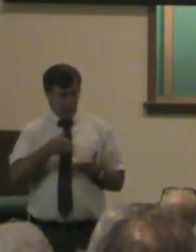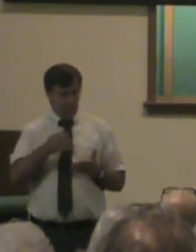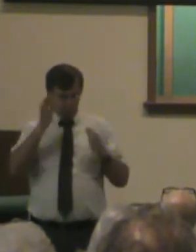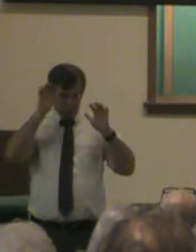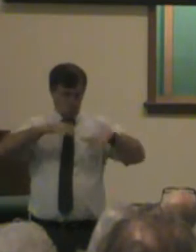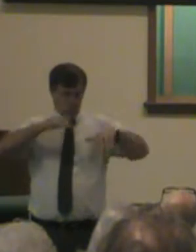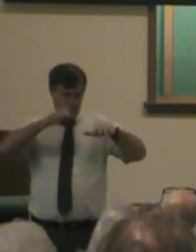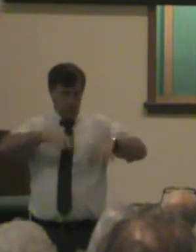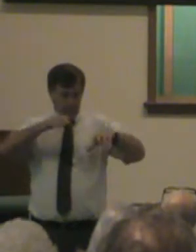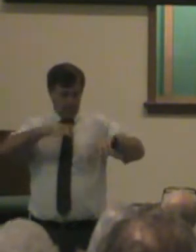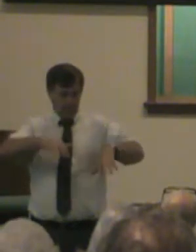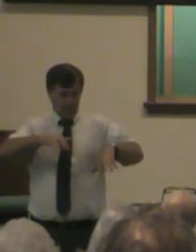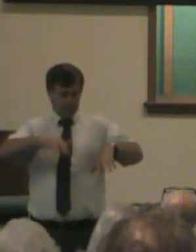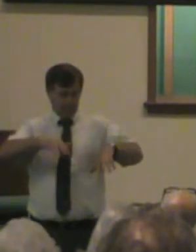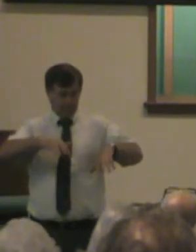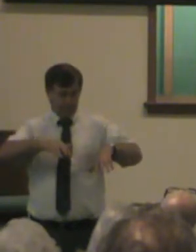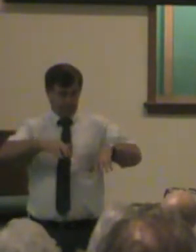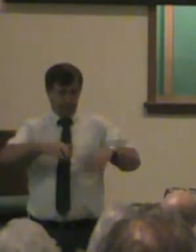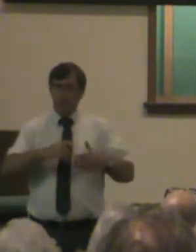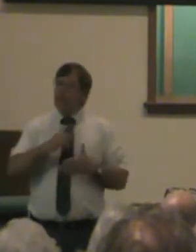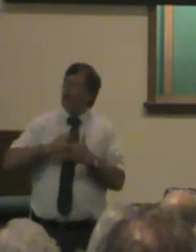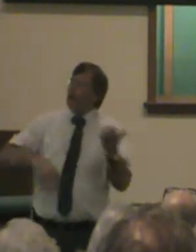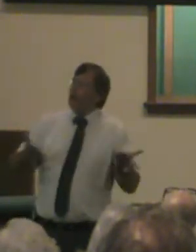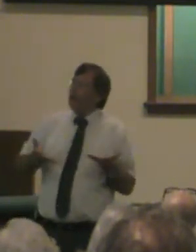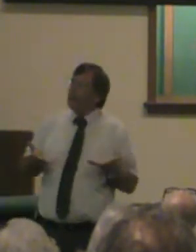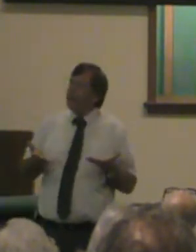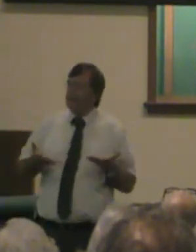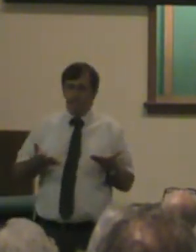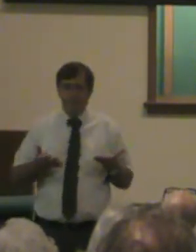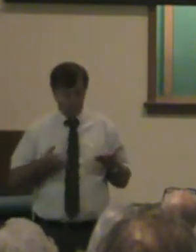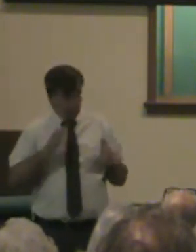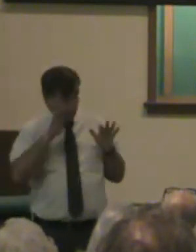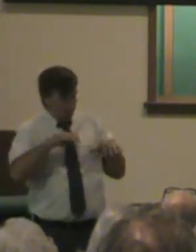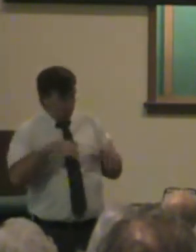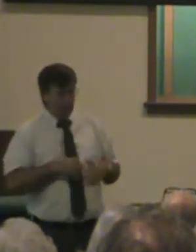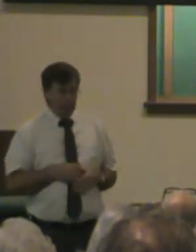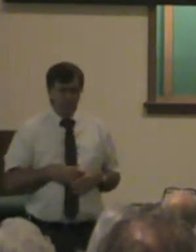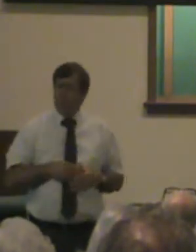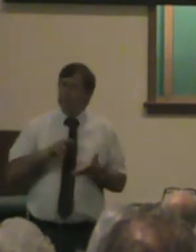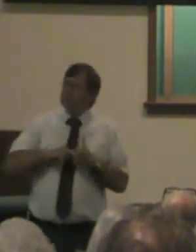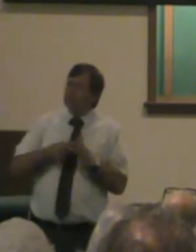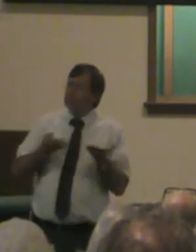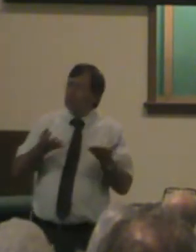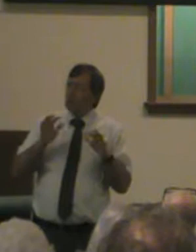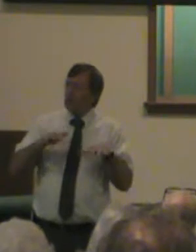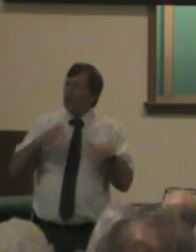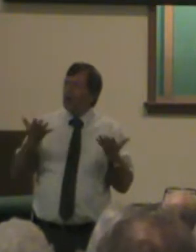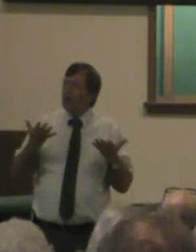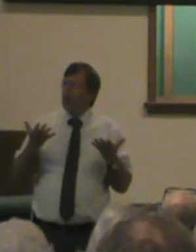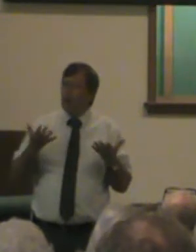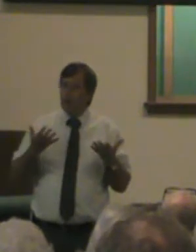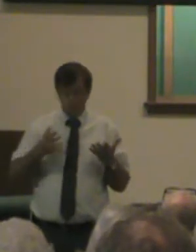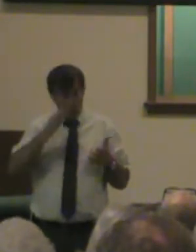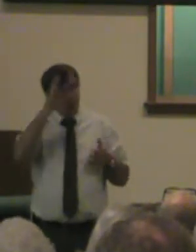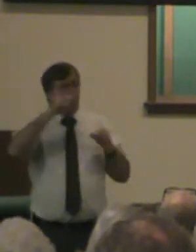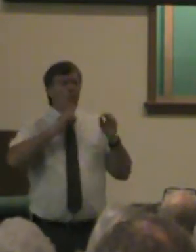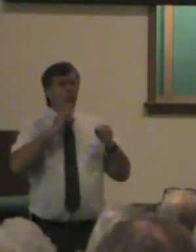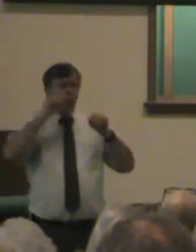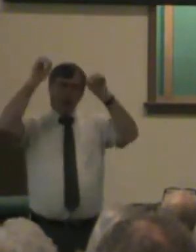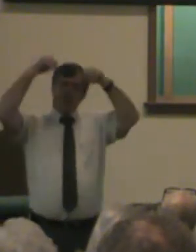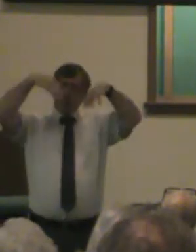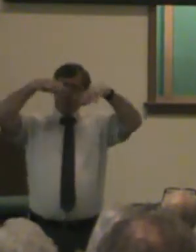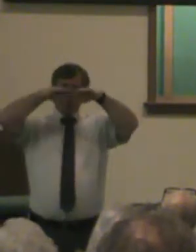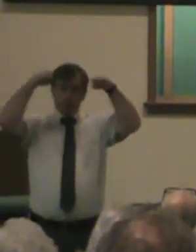God told me it's gonna rain. It's gonna what? It's gonna rain. What do you mean, gonna rain? Water's gonna fall from the sky.